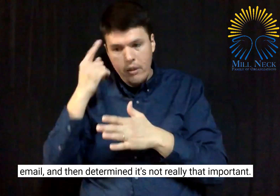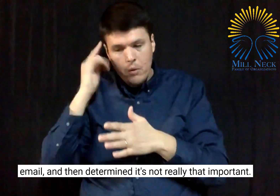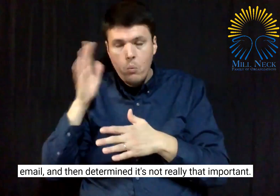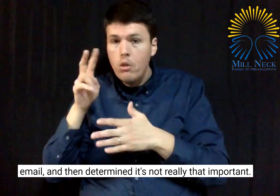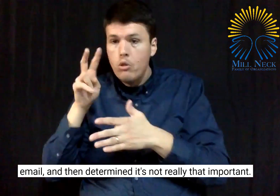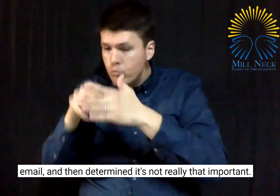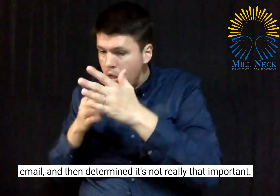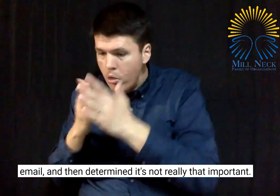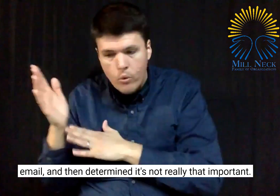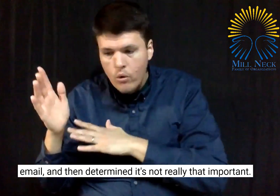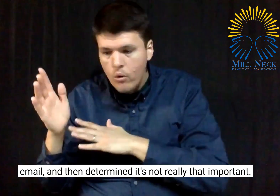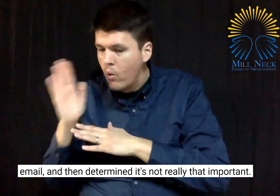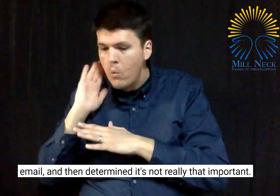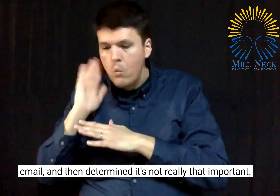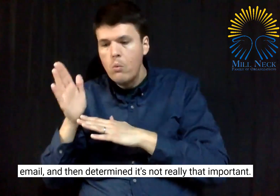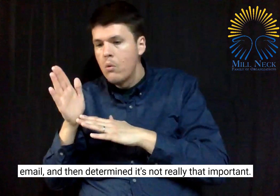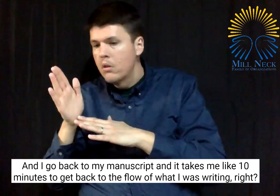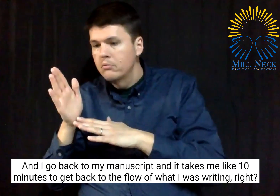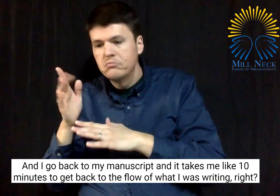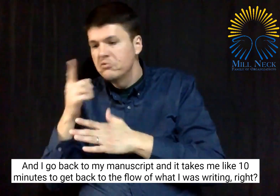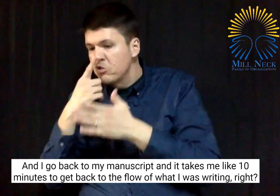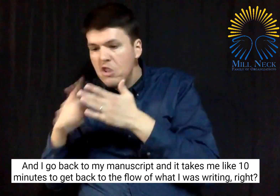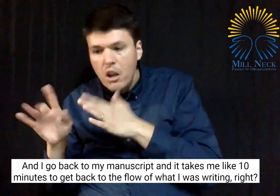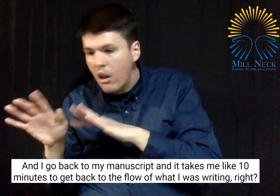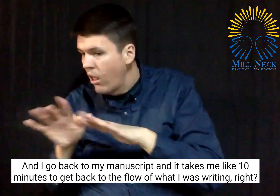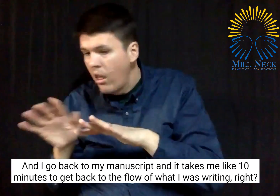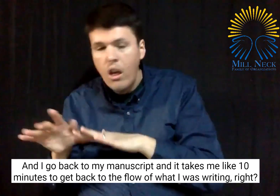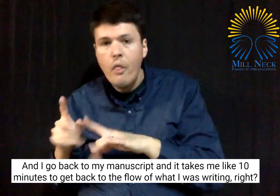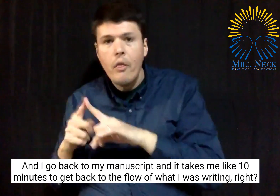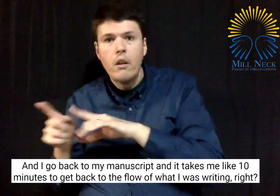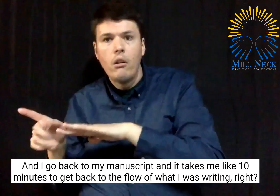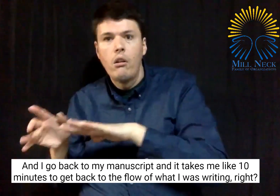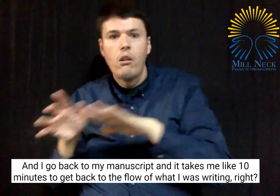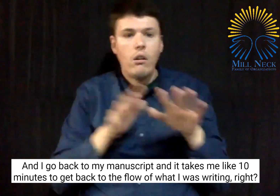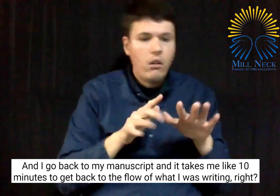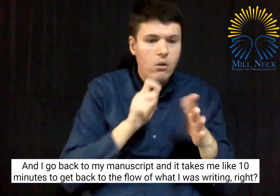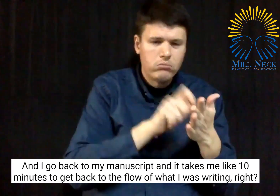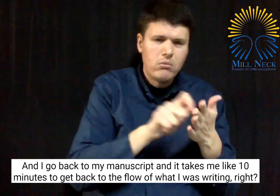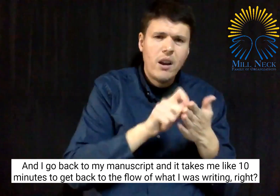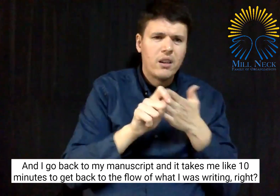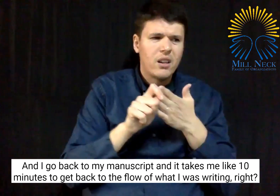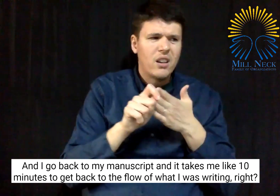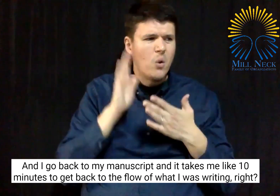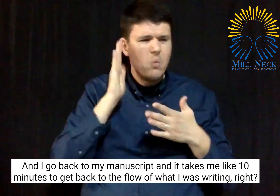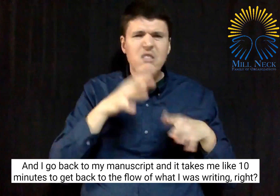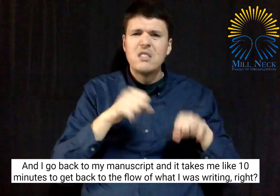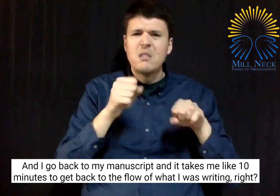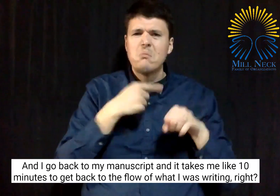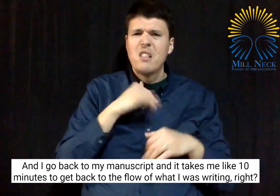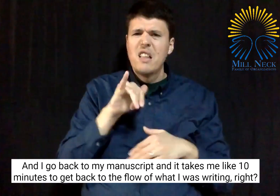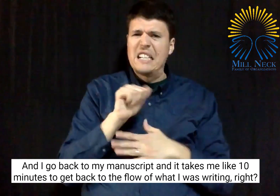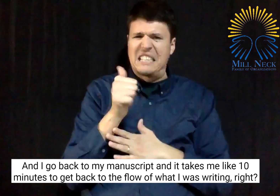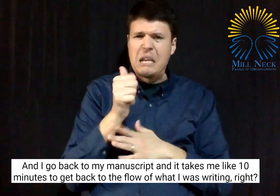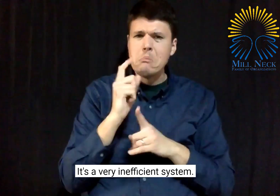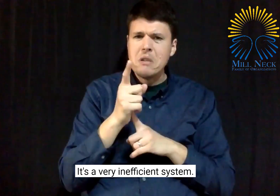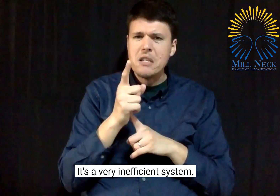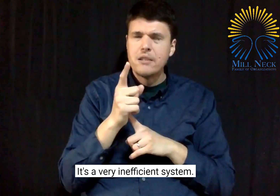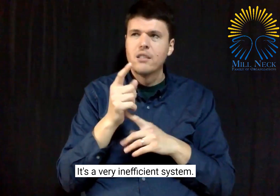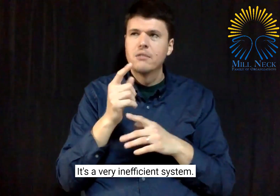then determined it's not really that important. And I go back to my manuscript and it takes me 10 minutes to get back to the flow of what I was writing, right? It's a very